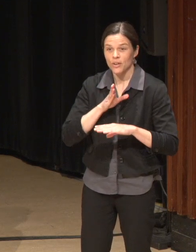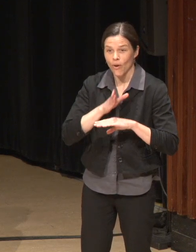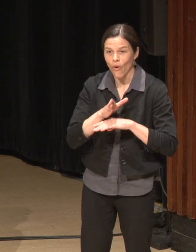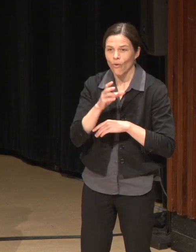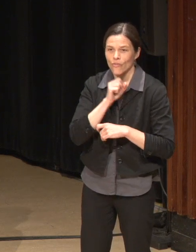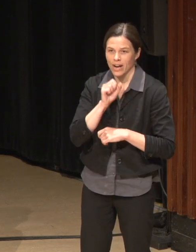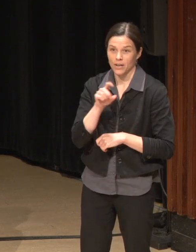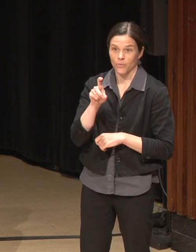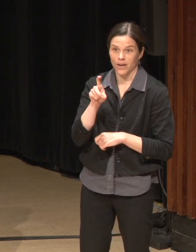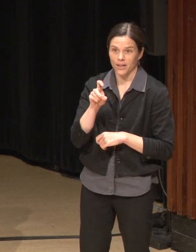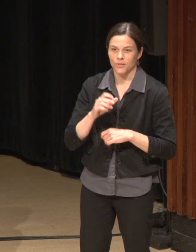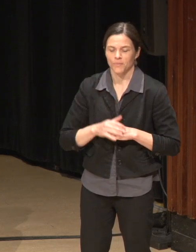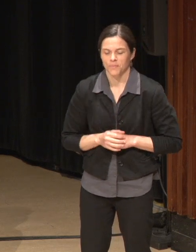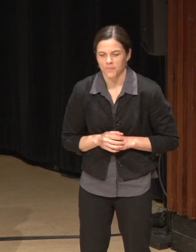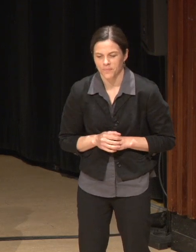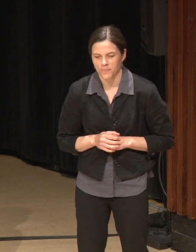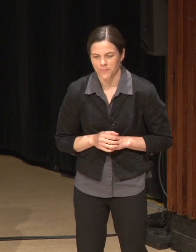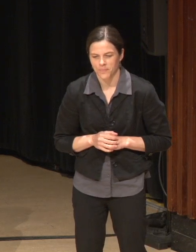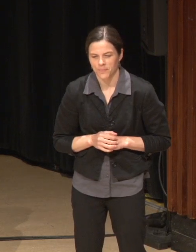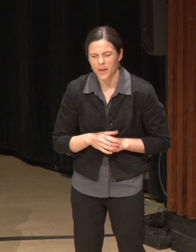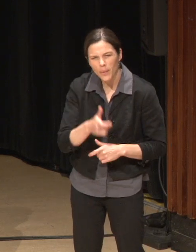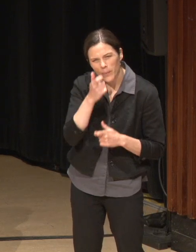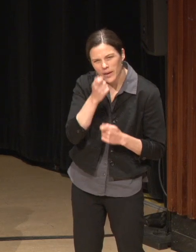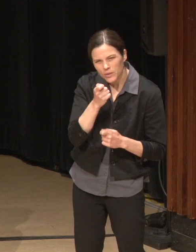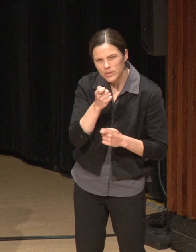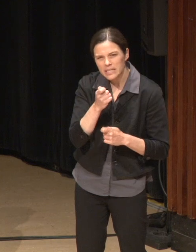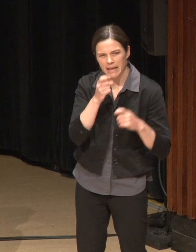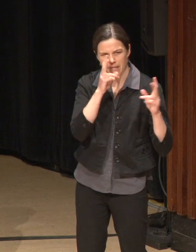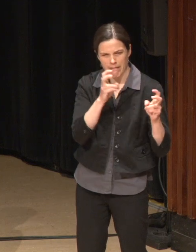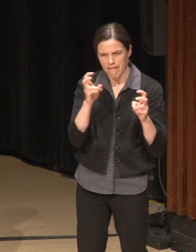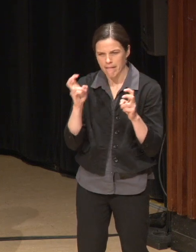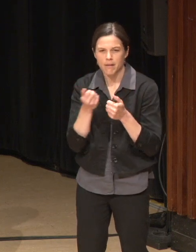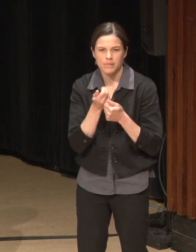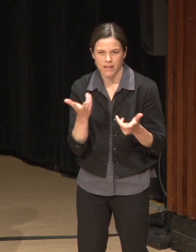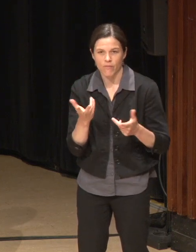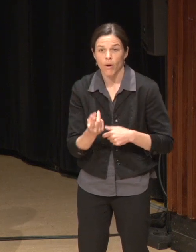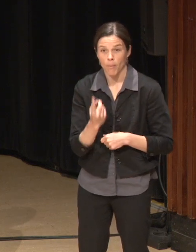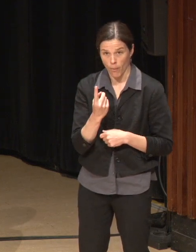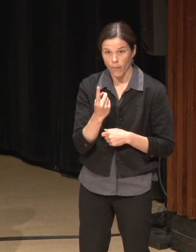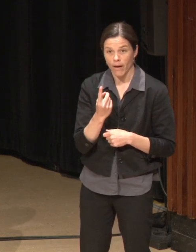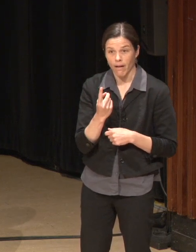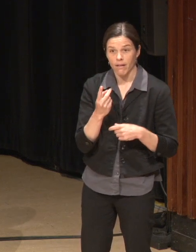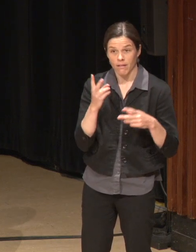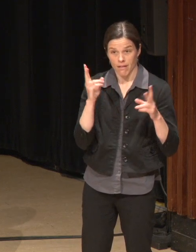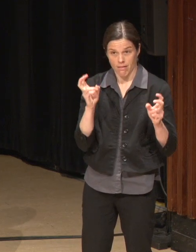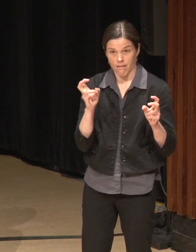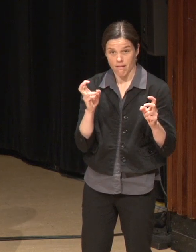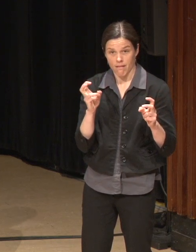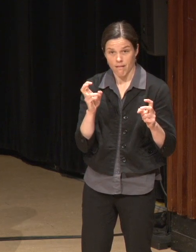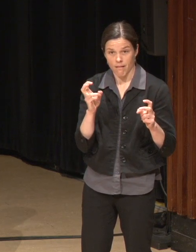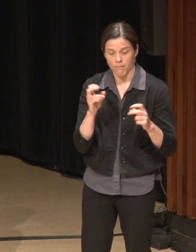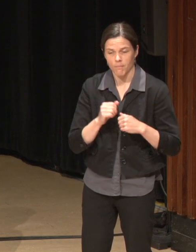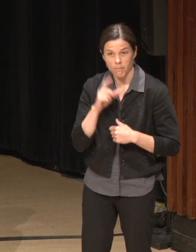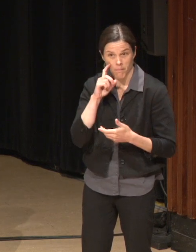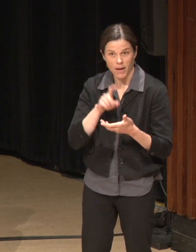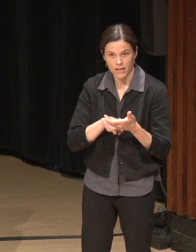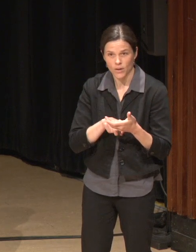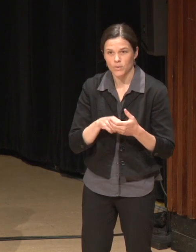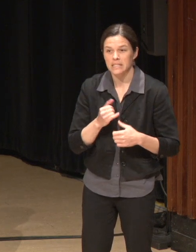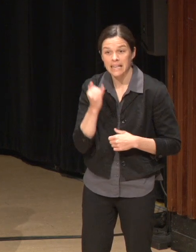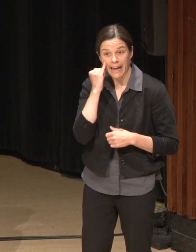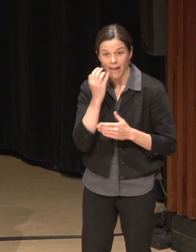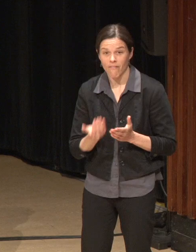Many themes emerged, but one really stuck in my mind. And it was if I had to do it all over again, I would have better